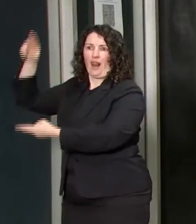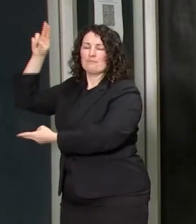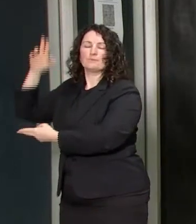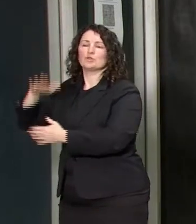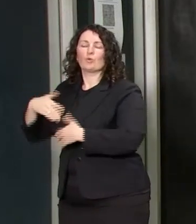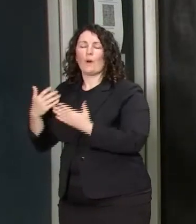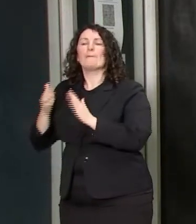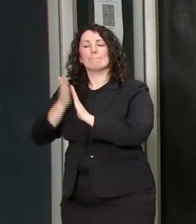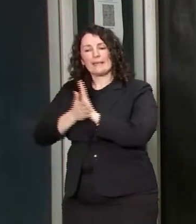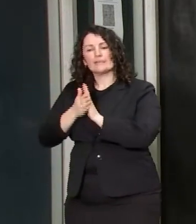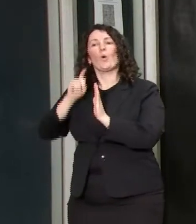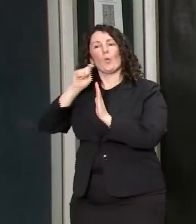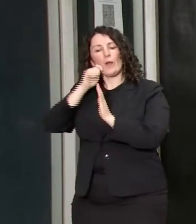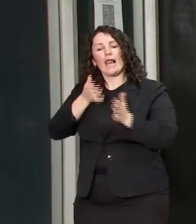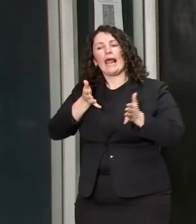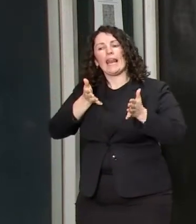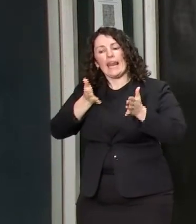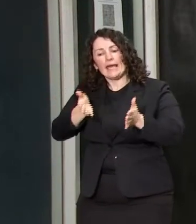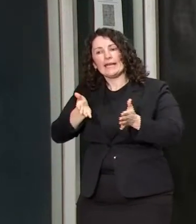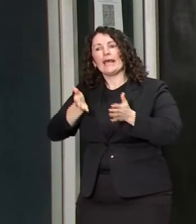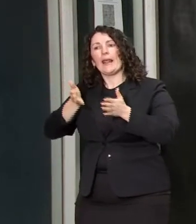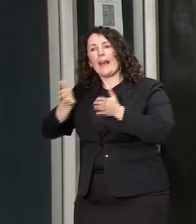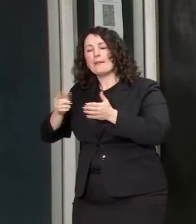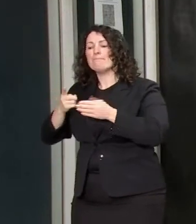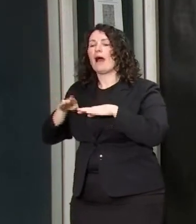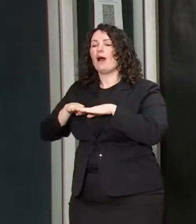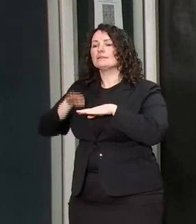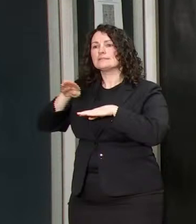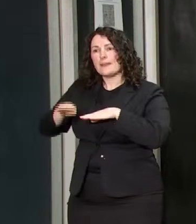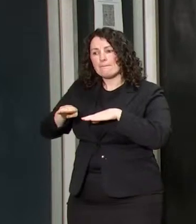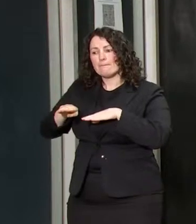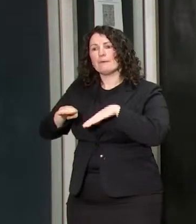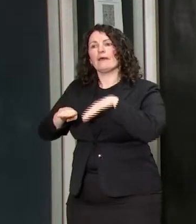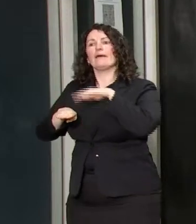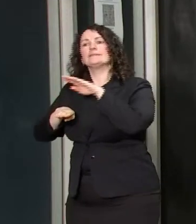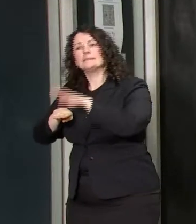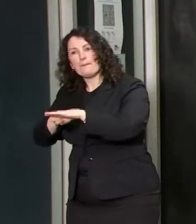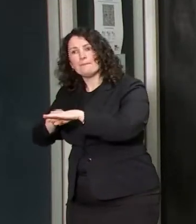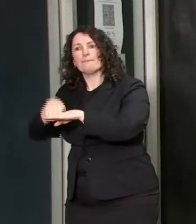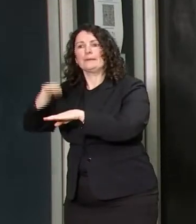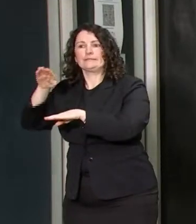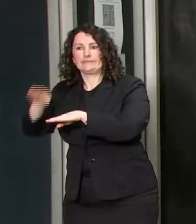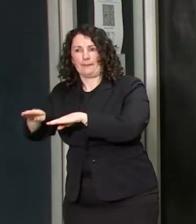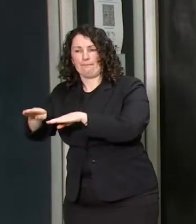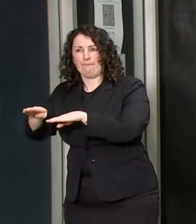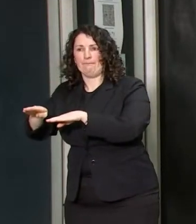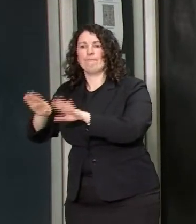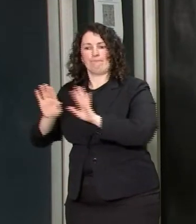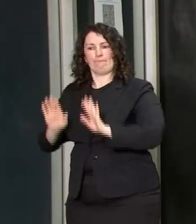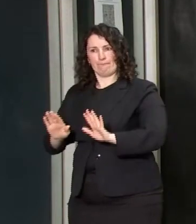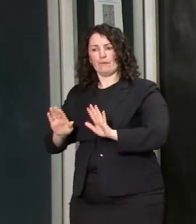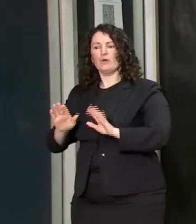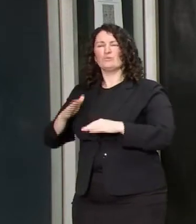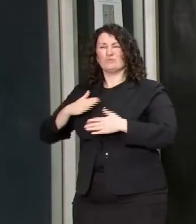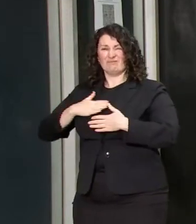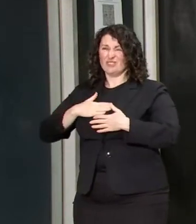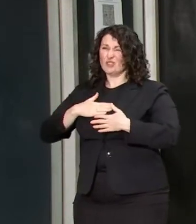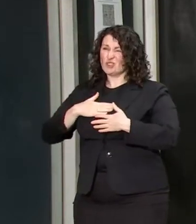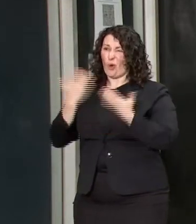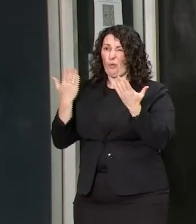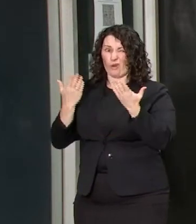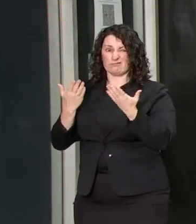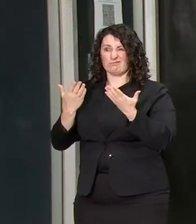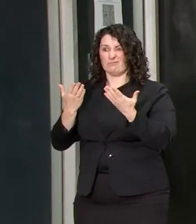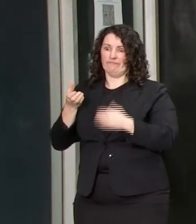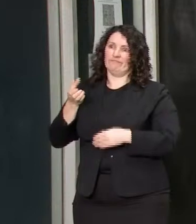safely. But obviously, we're not wanting to impose things that are excessive. But it's always under